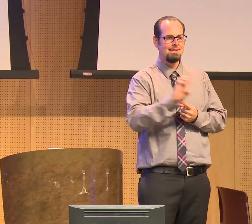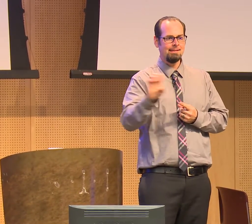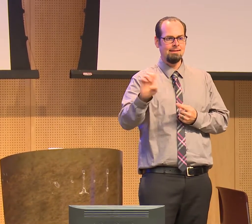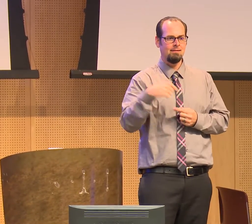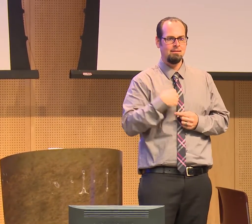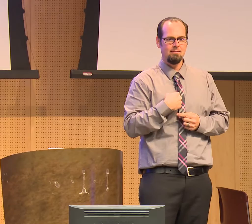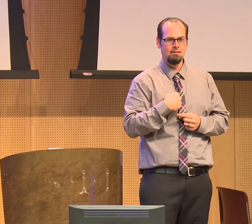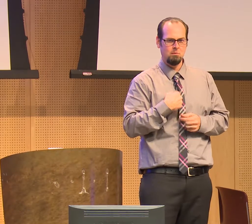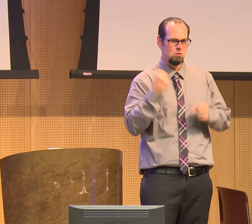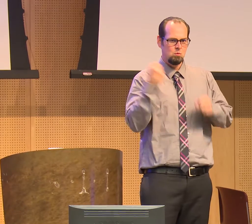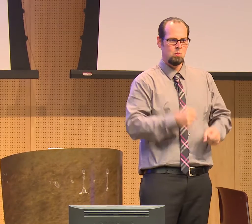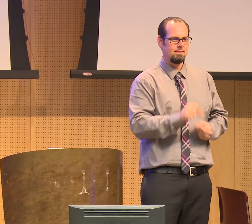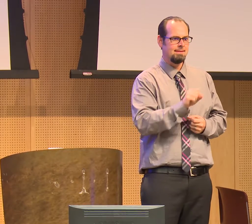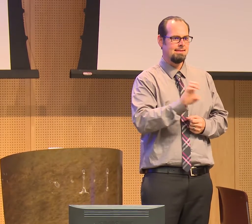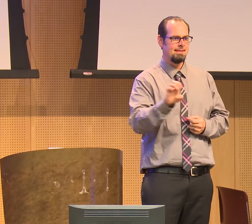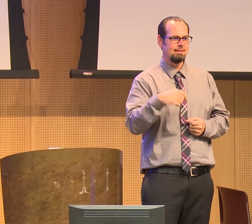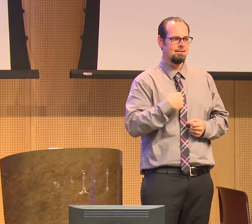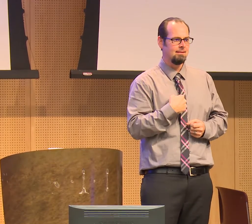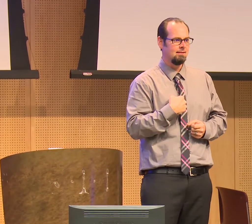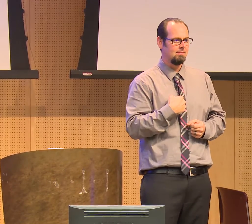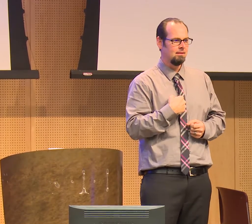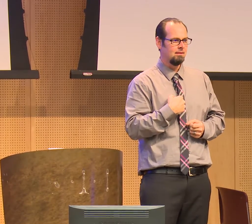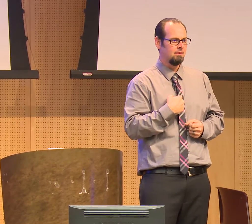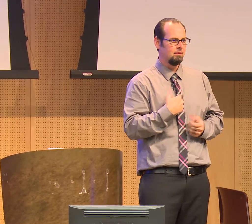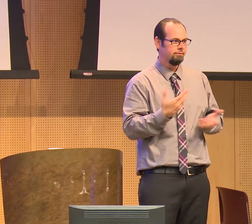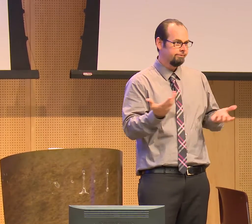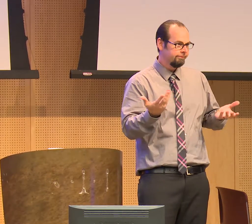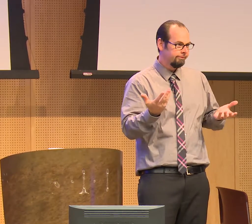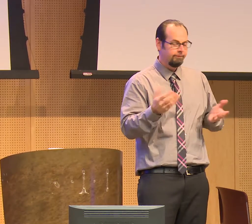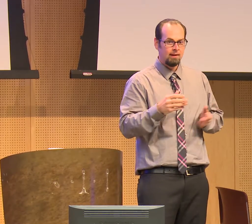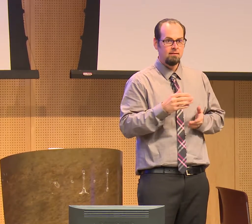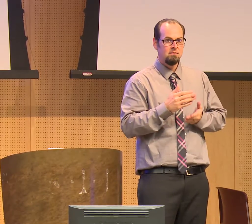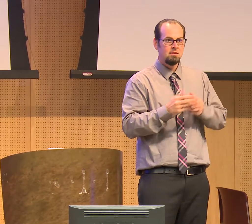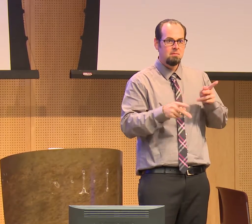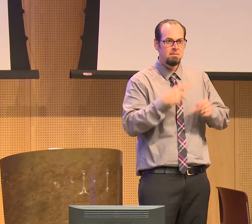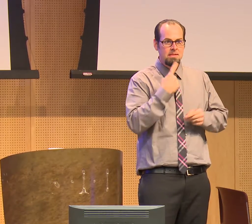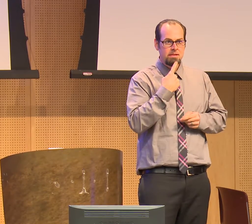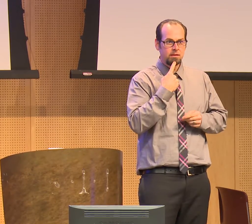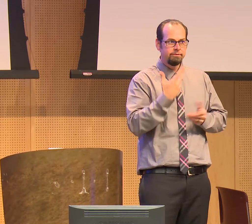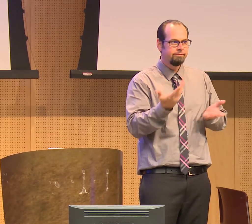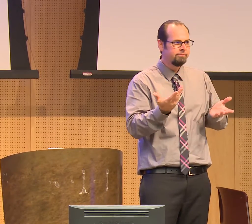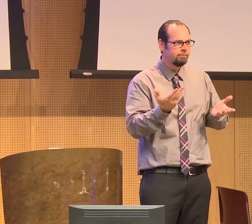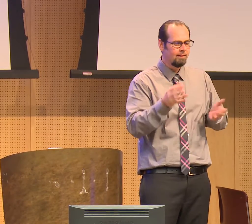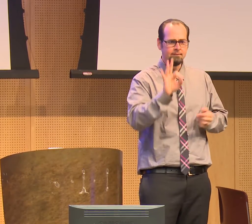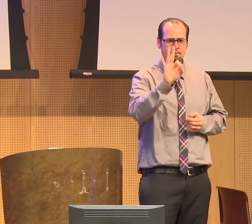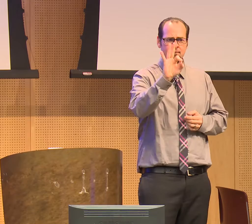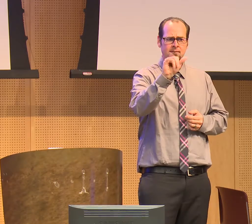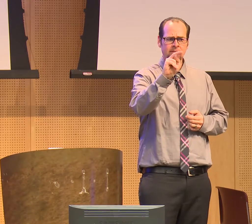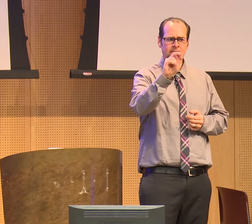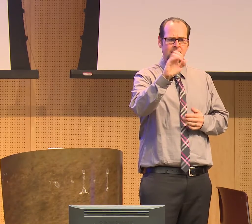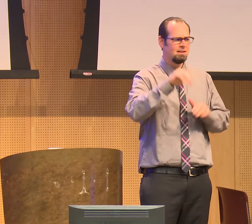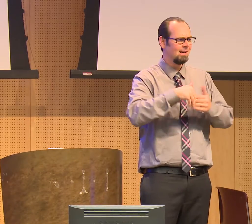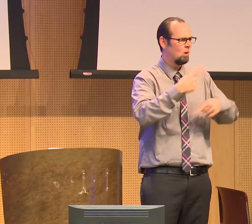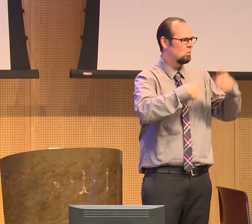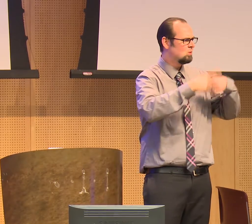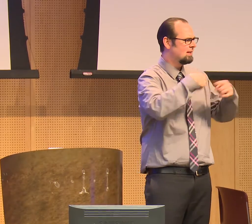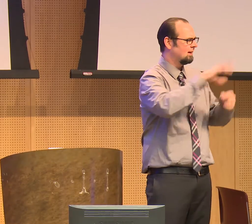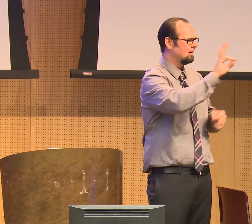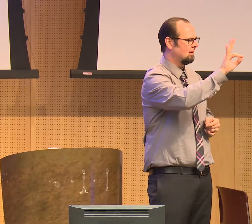English. Say, for example, what is your sign for the word fine? Fine,